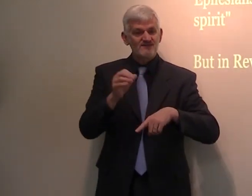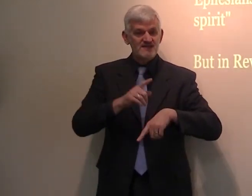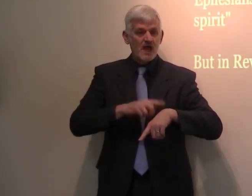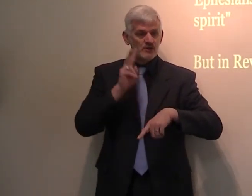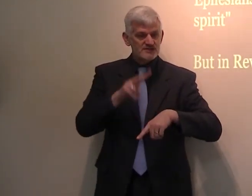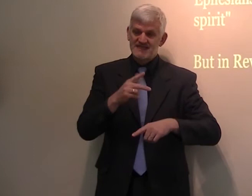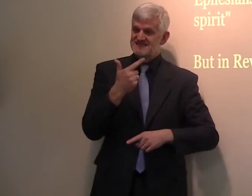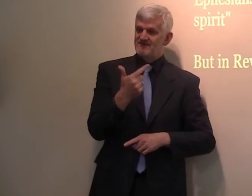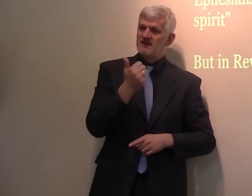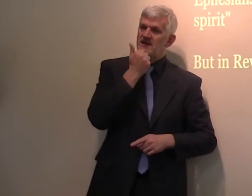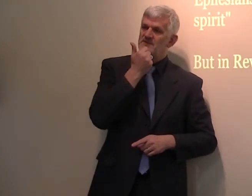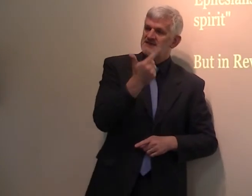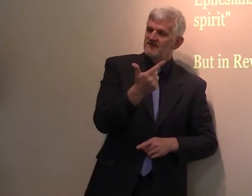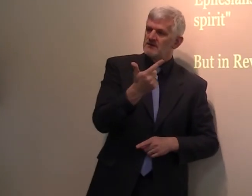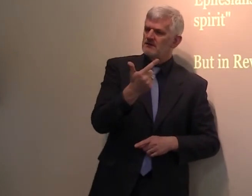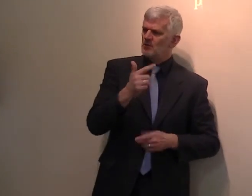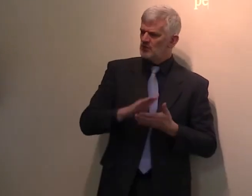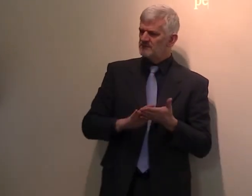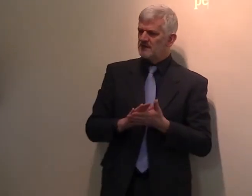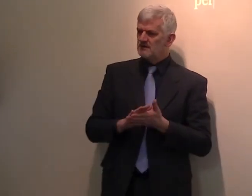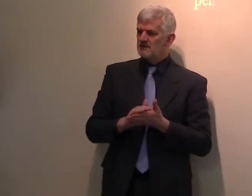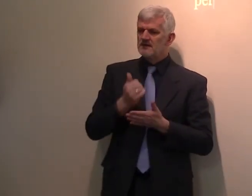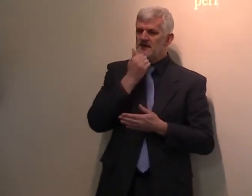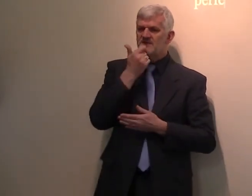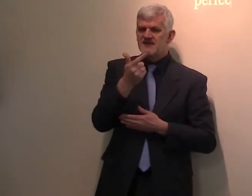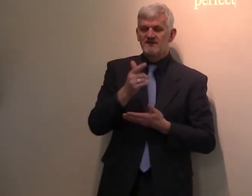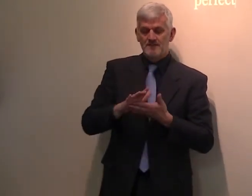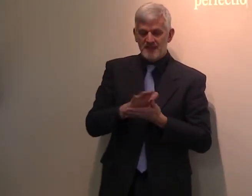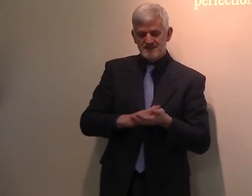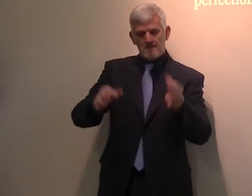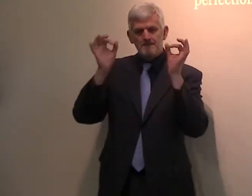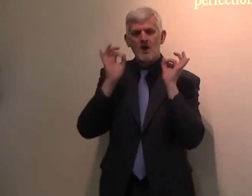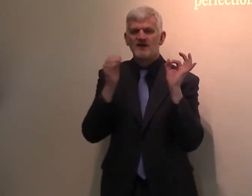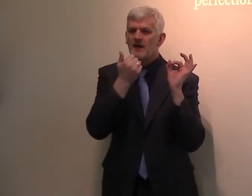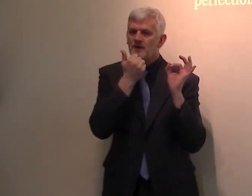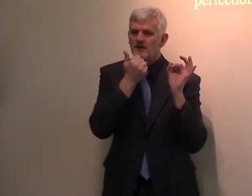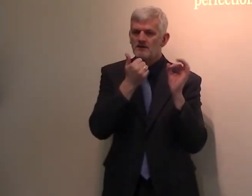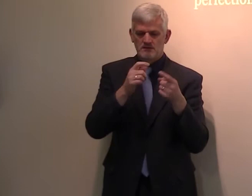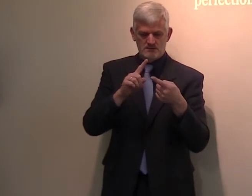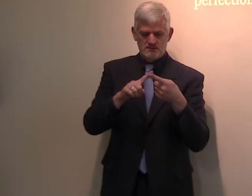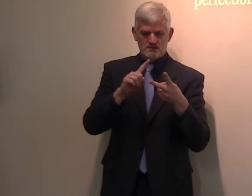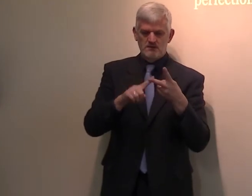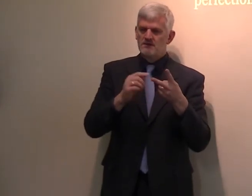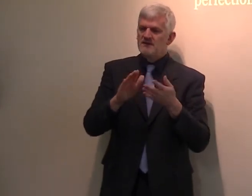7 is a number of completeness. So the Lord Jesus Christ is holding the seven spirits. Means